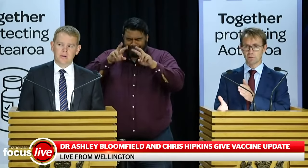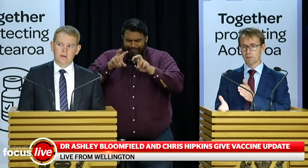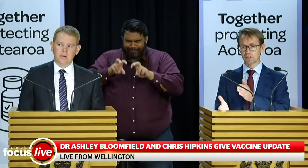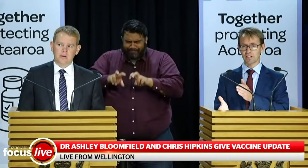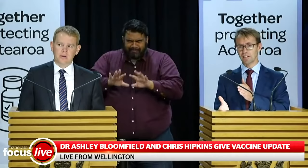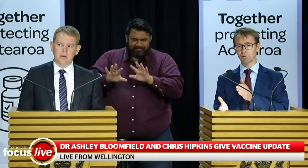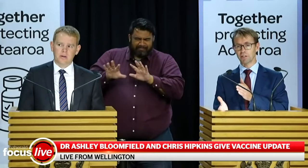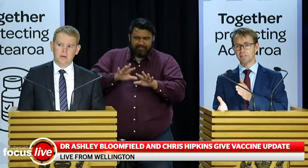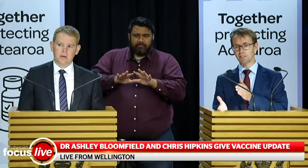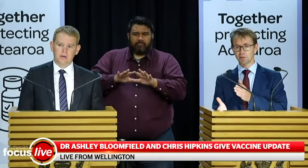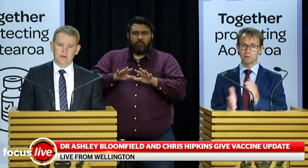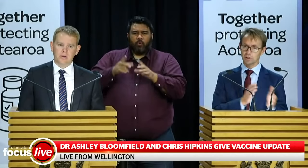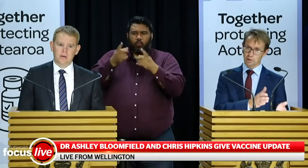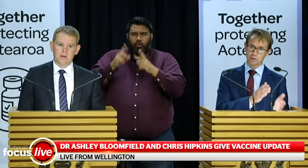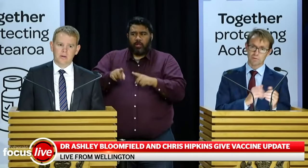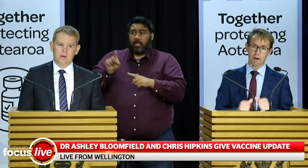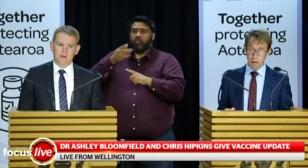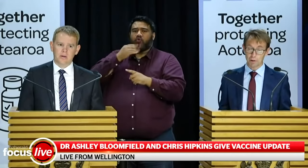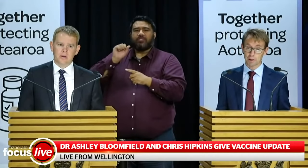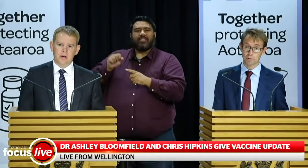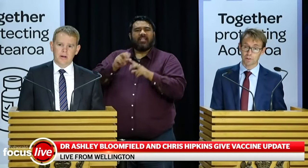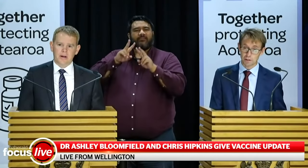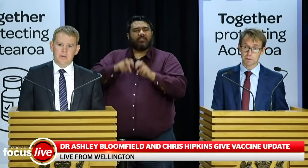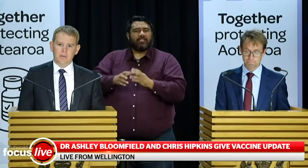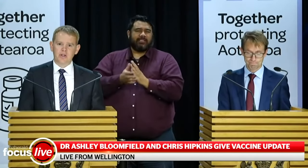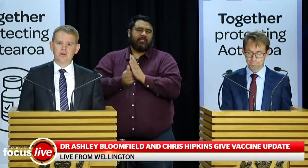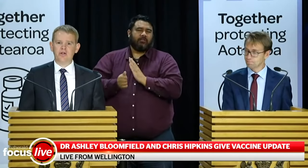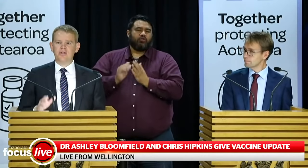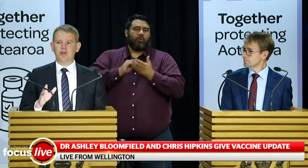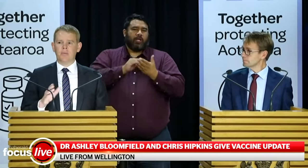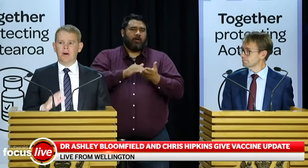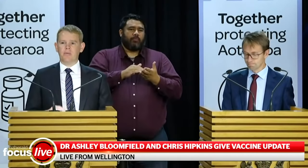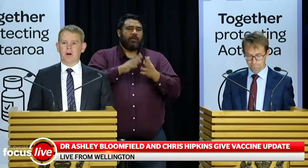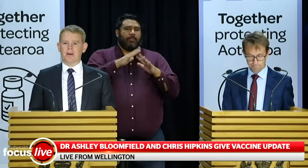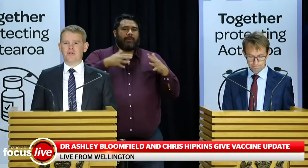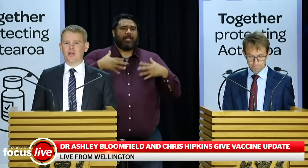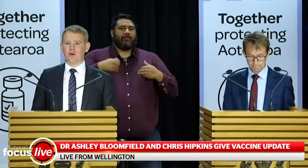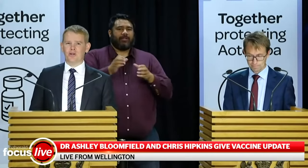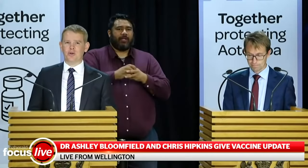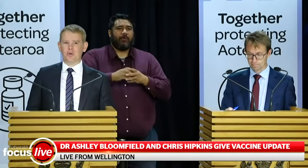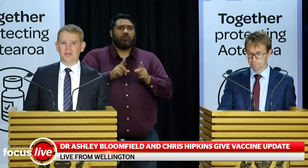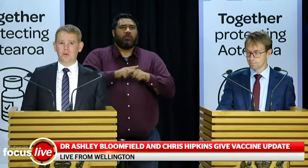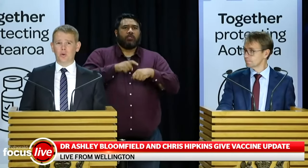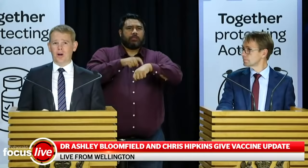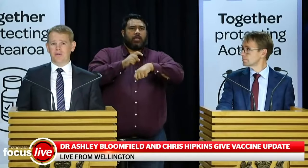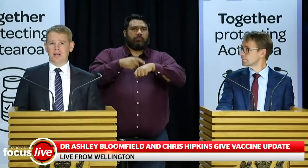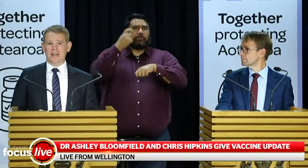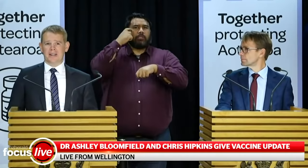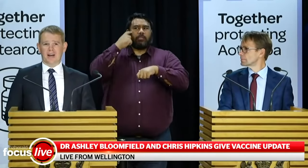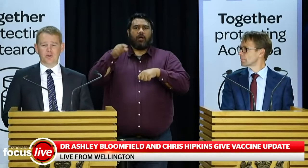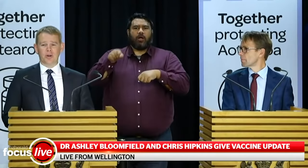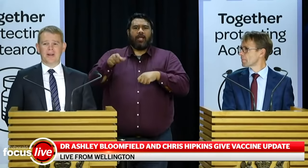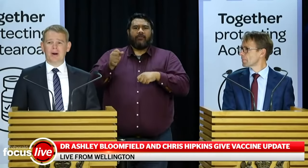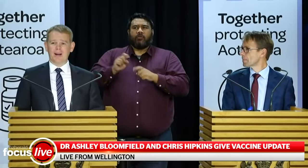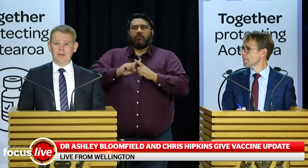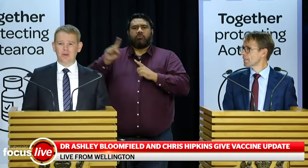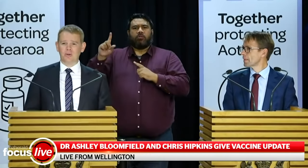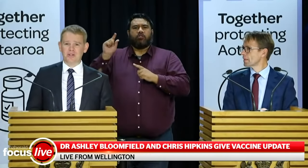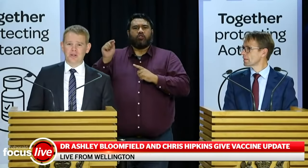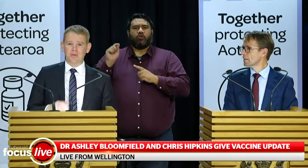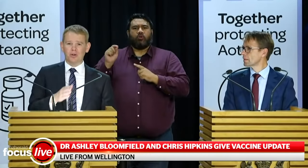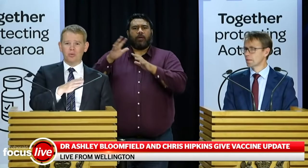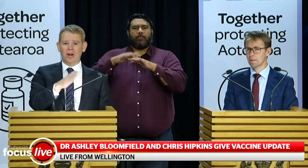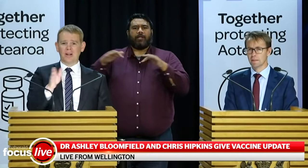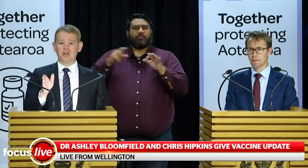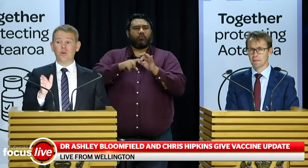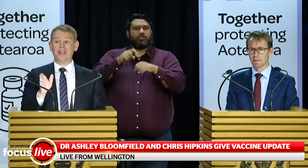their sort of investigatory skills to those of our public health teams. I'm just conscious of time. I have to go and do this all over again shortly at parliamentary